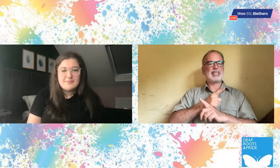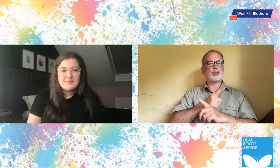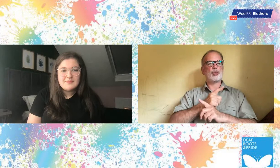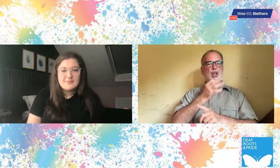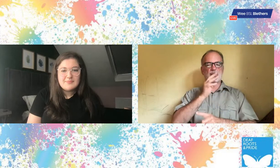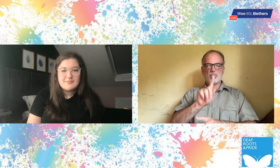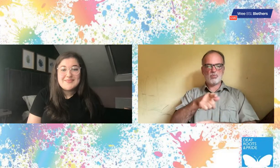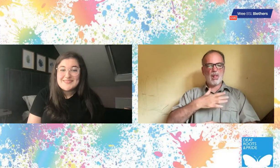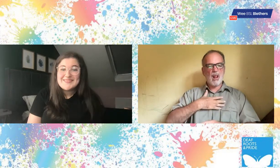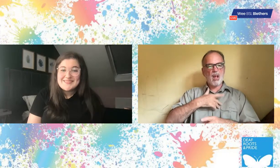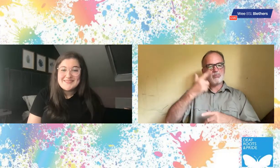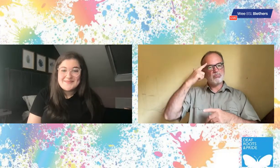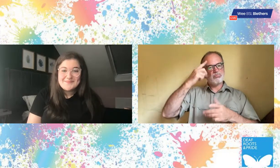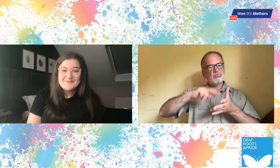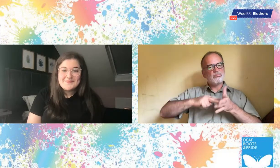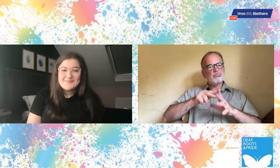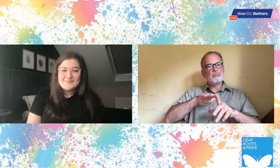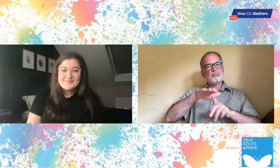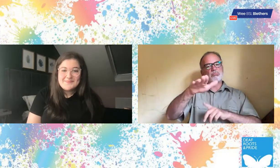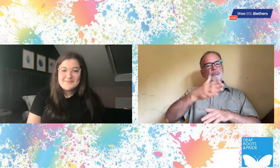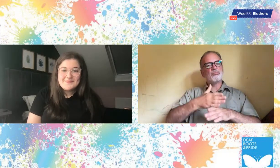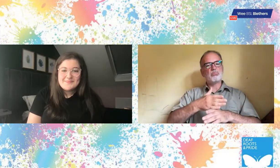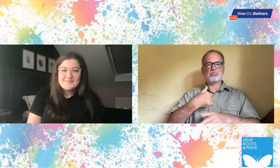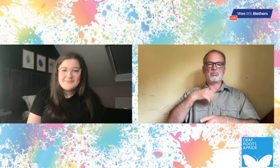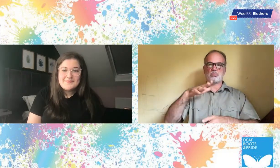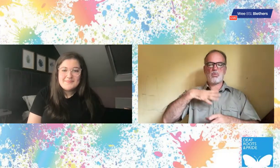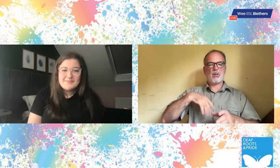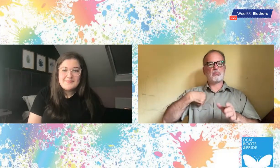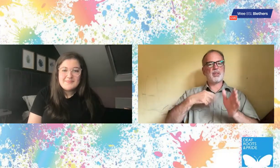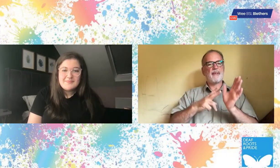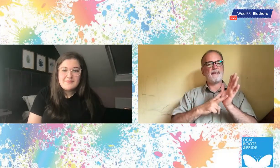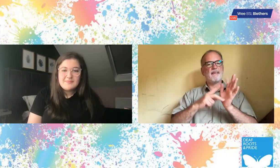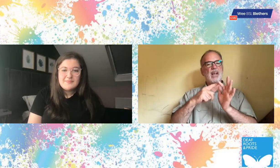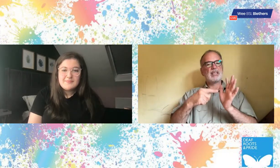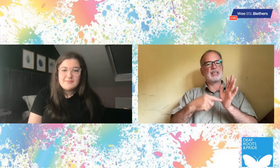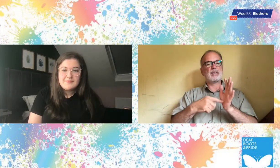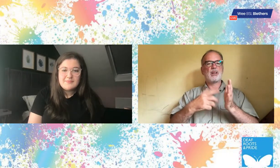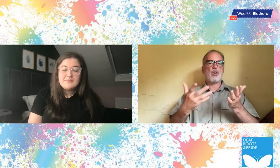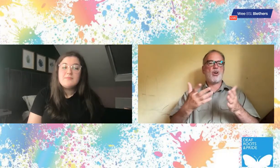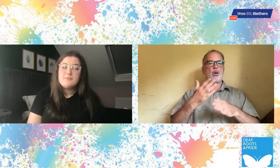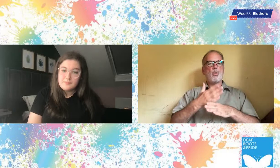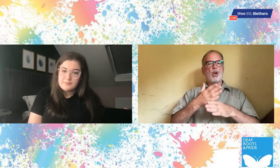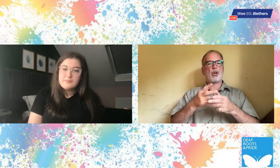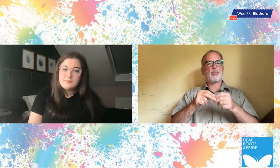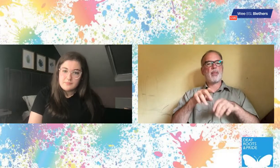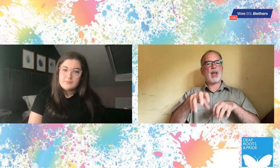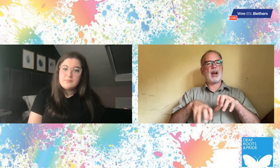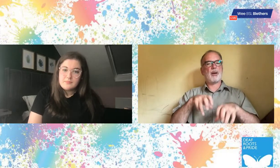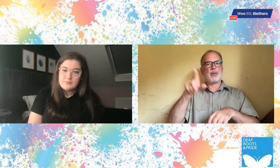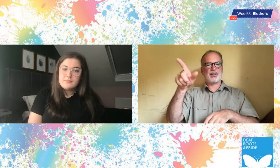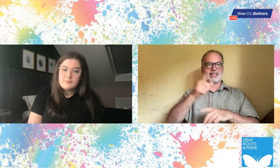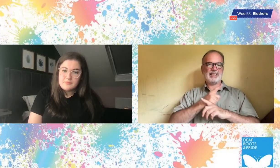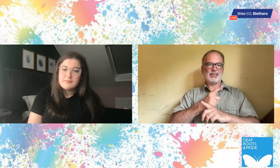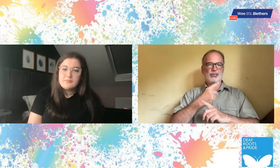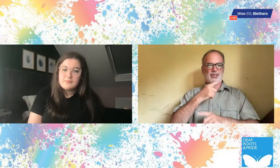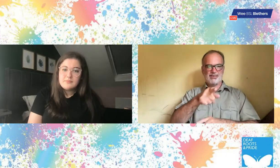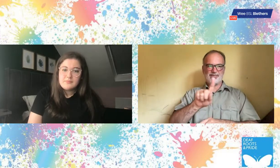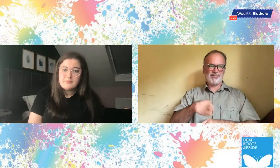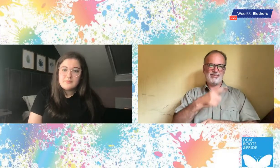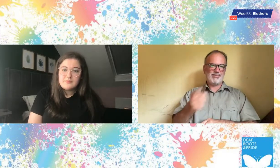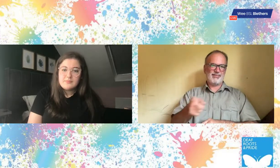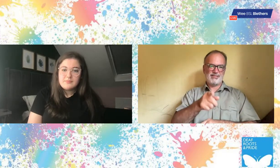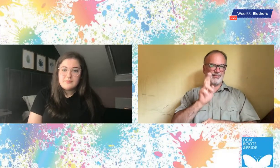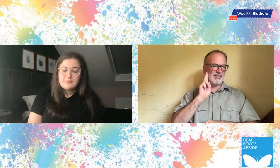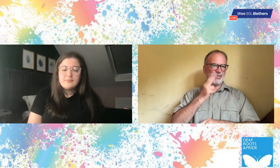yeah. Well, when I was at school, I'd ask my teachers, they'd say, "What do you want to be when you grow up?" And I'd say, "I want to be a vet, or I want to